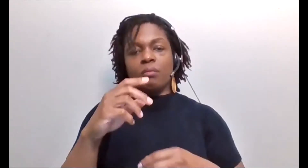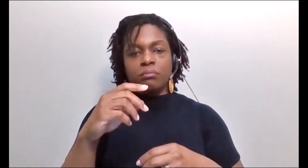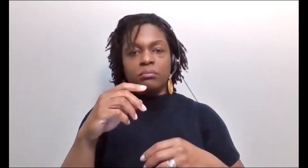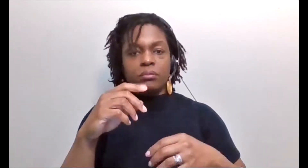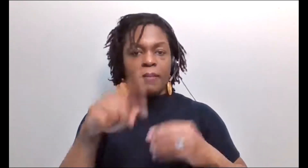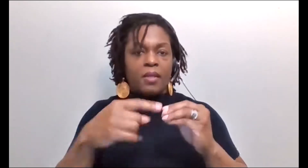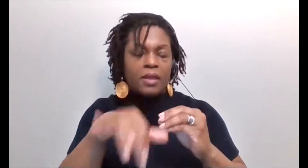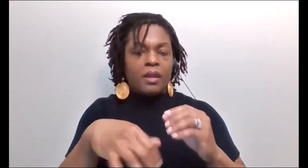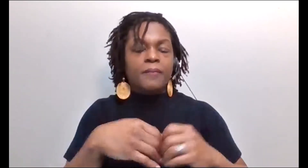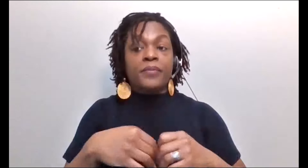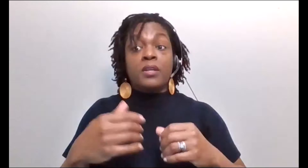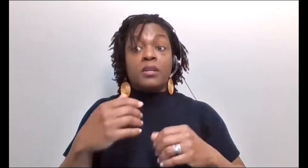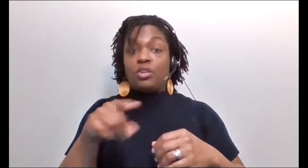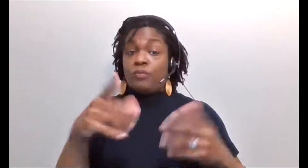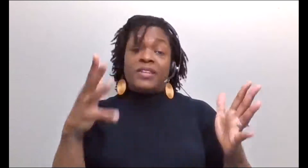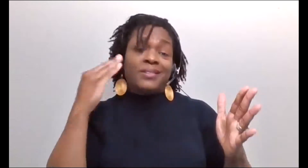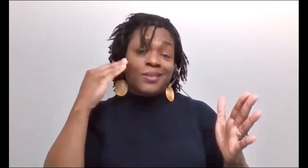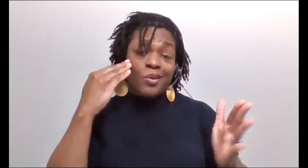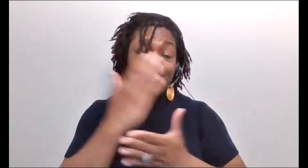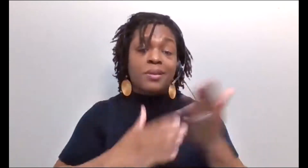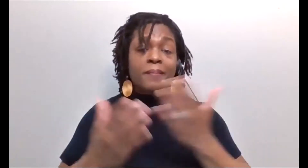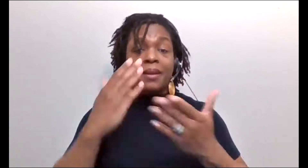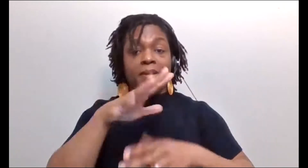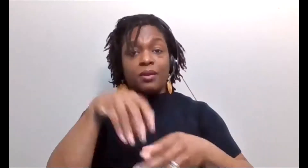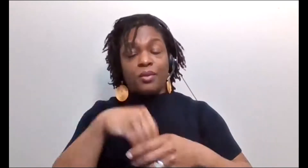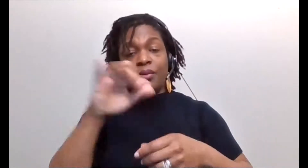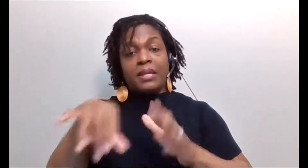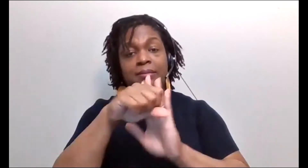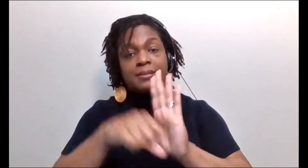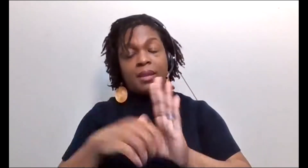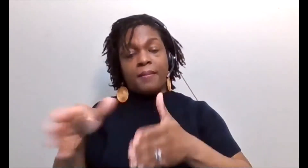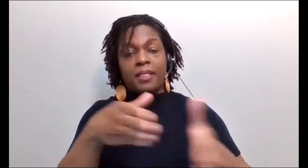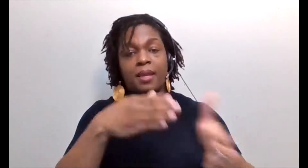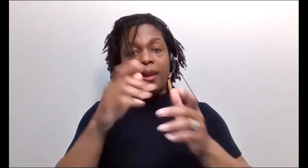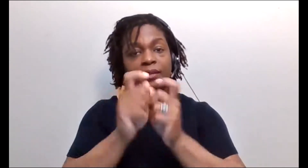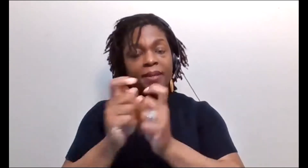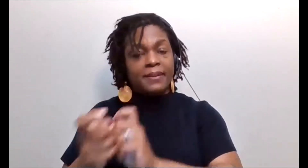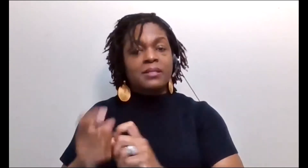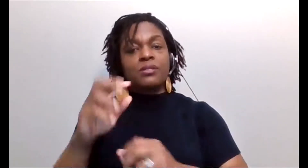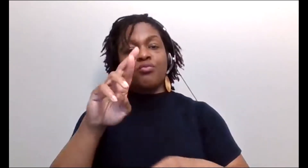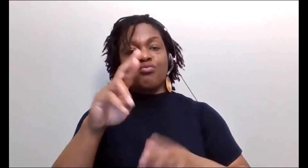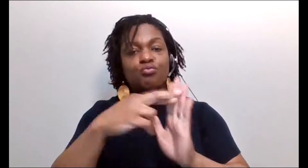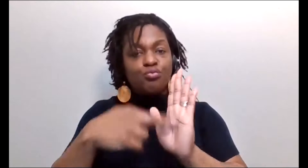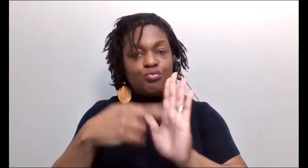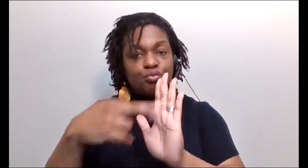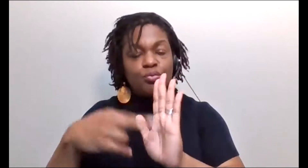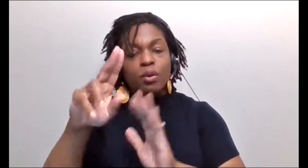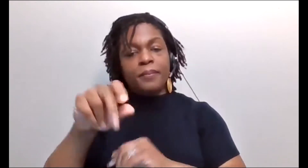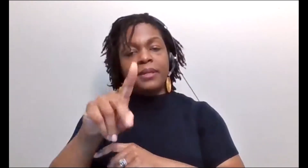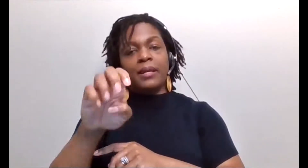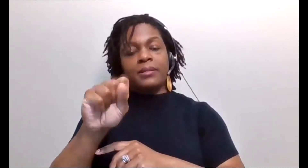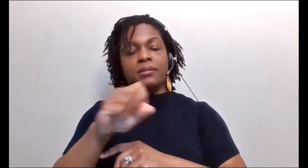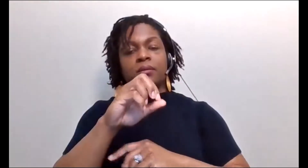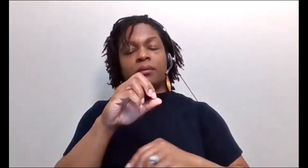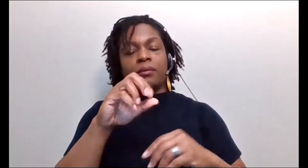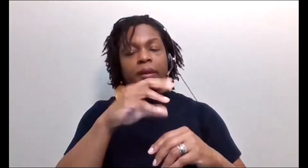that some of it may include state plan amendments, rule updates, or new rules all in themselves.